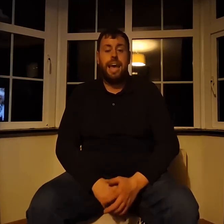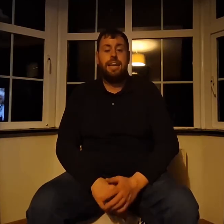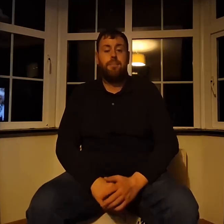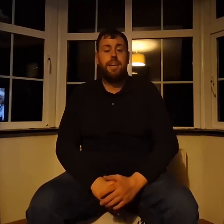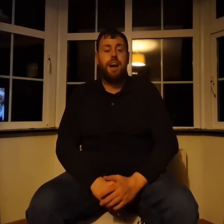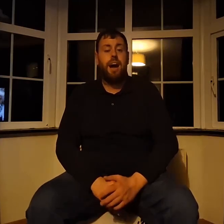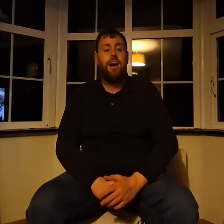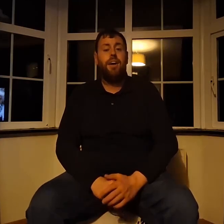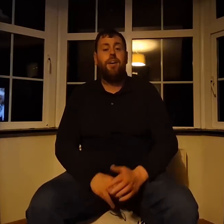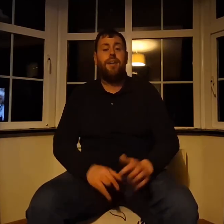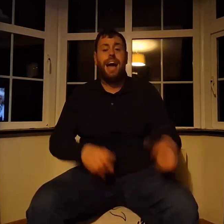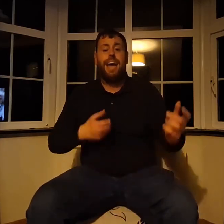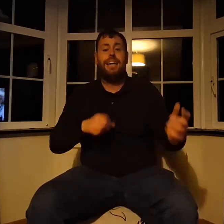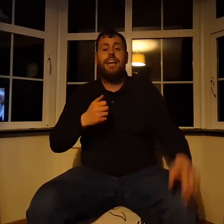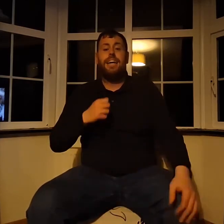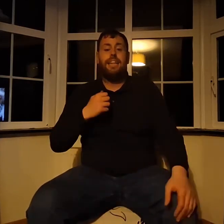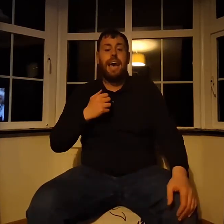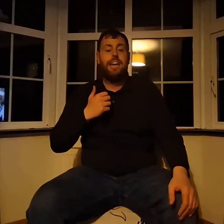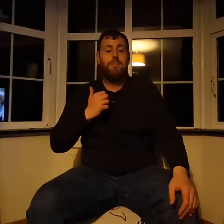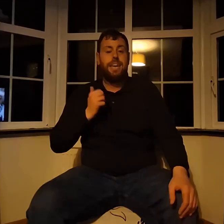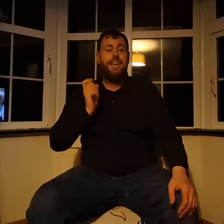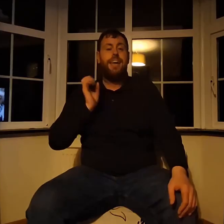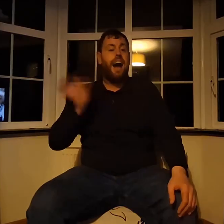That'd be alright. Yeah, that'd be